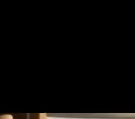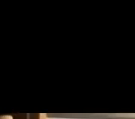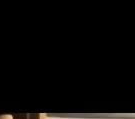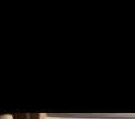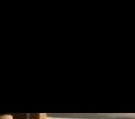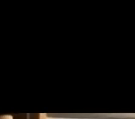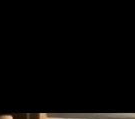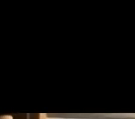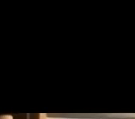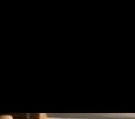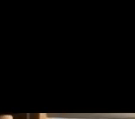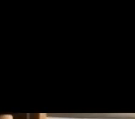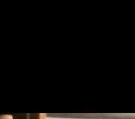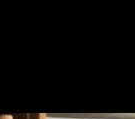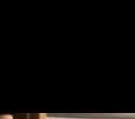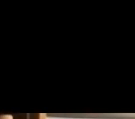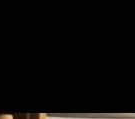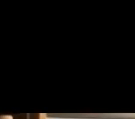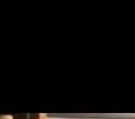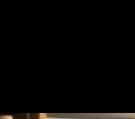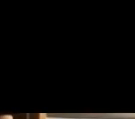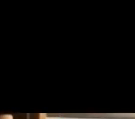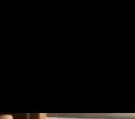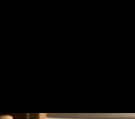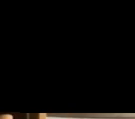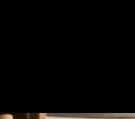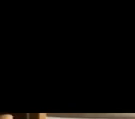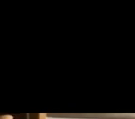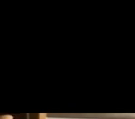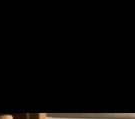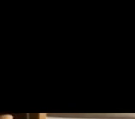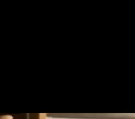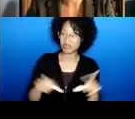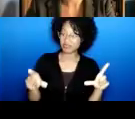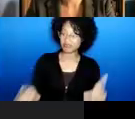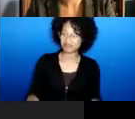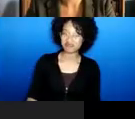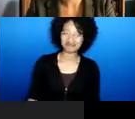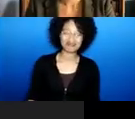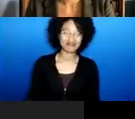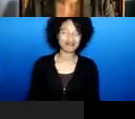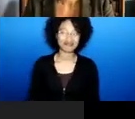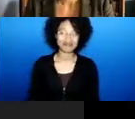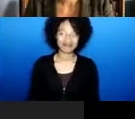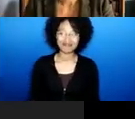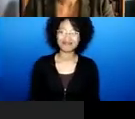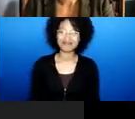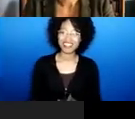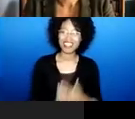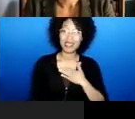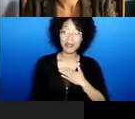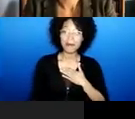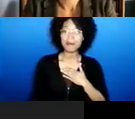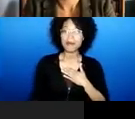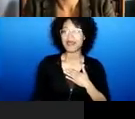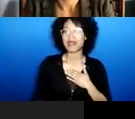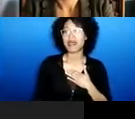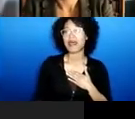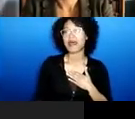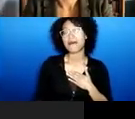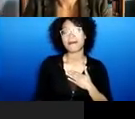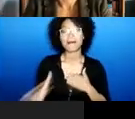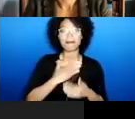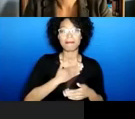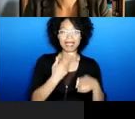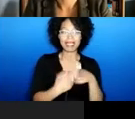Hello, everybody. I'm going to share my screen. My name is Emily Badix.